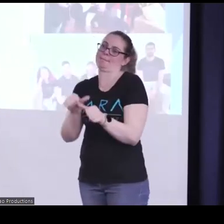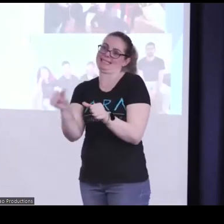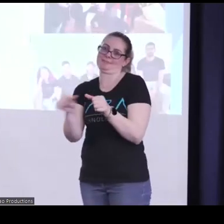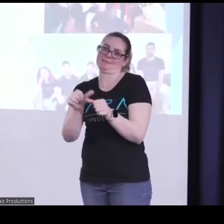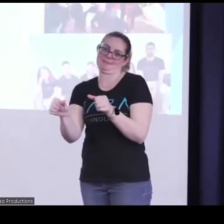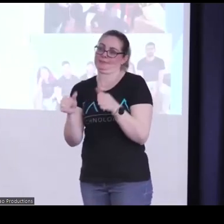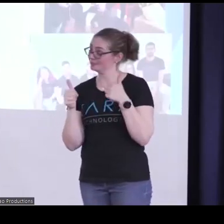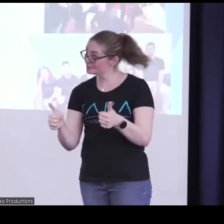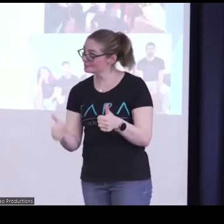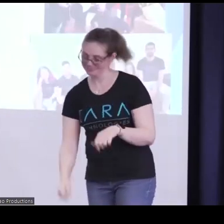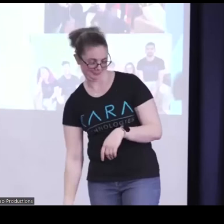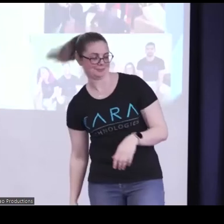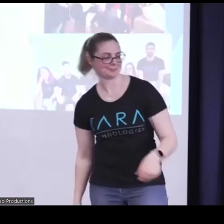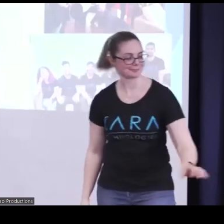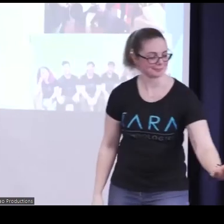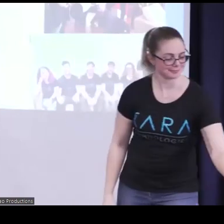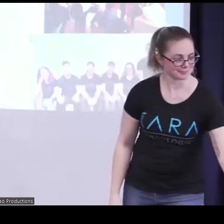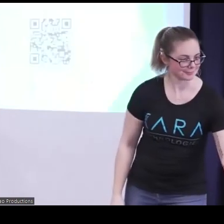because the more results we can get, the better.